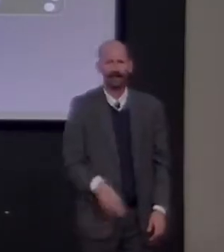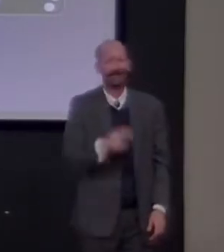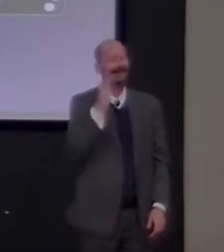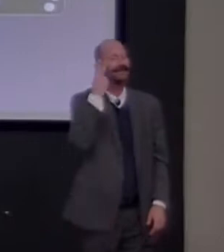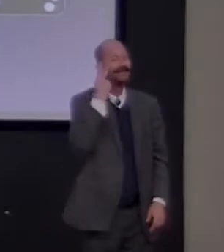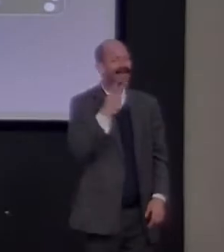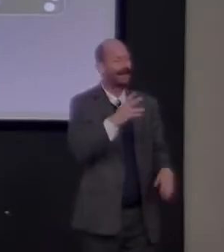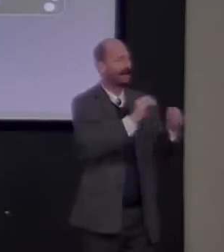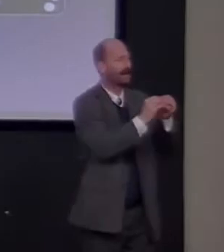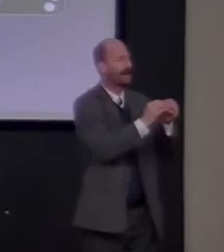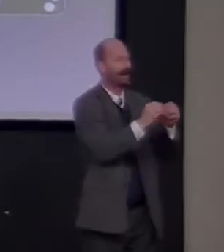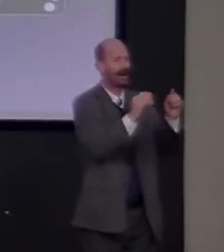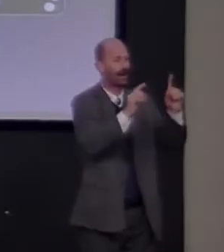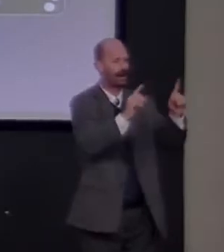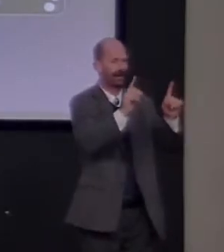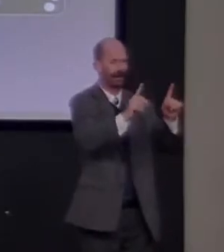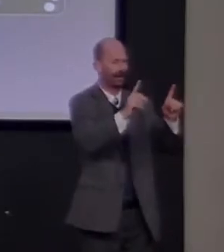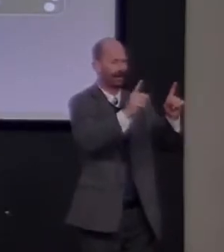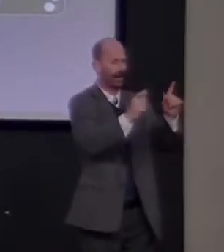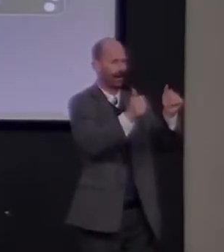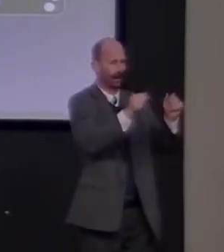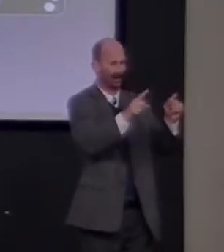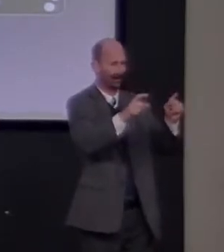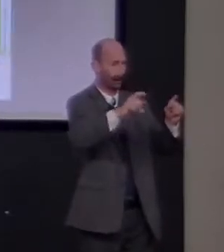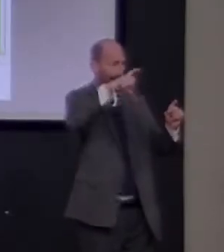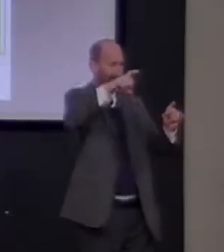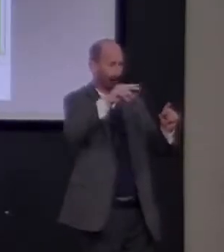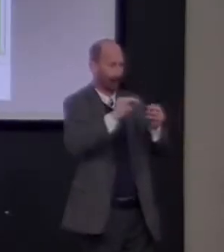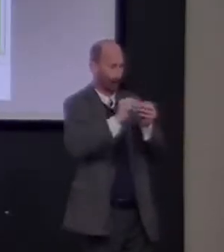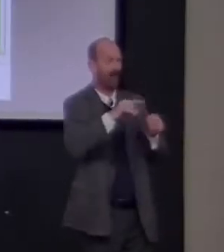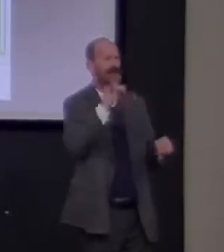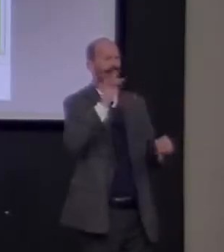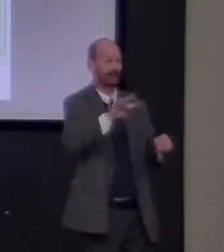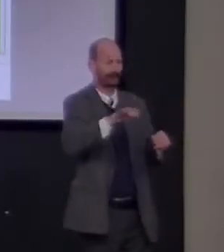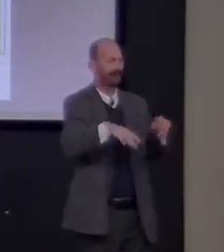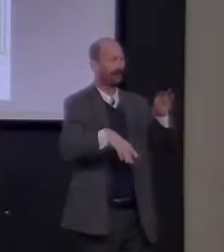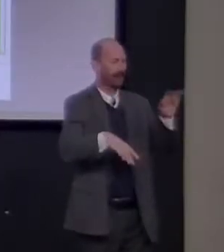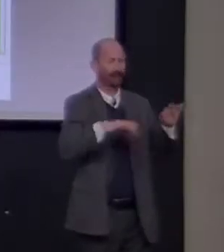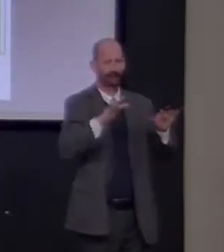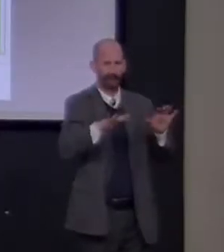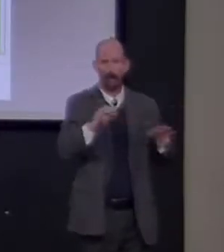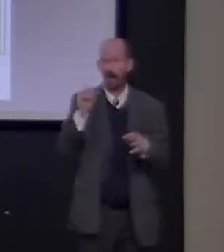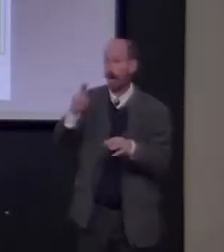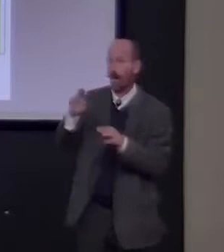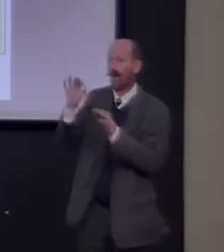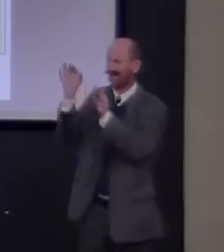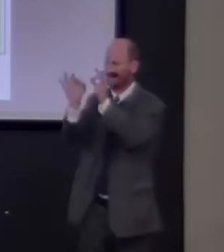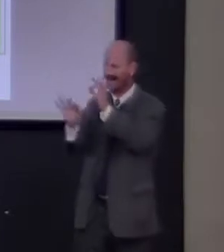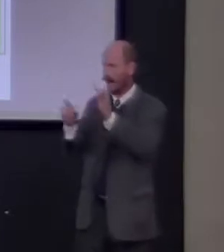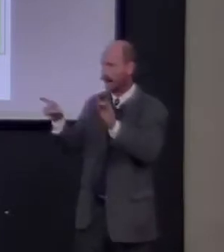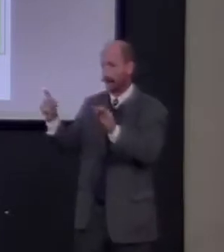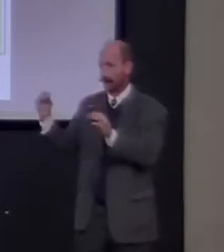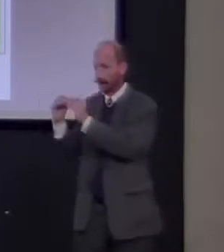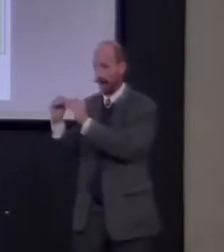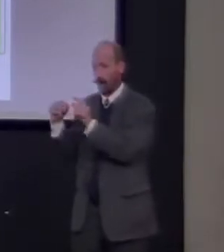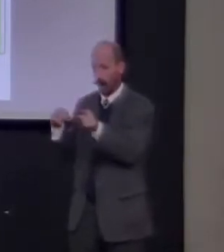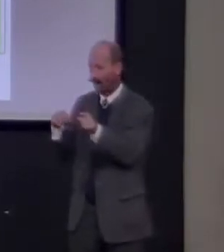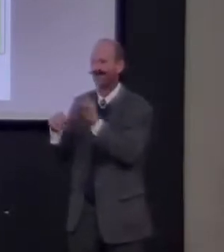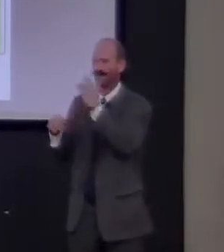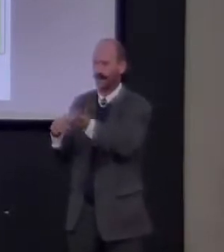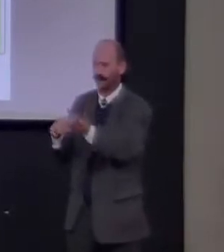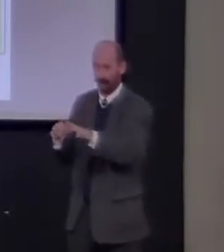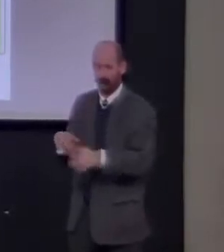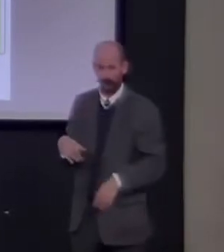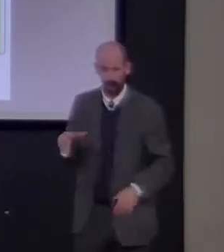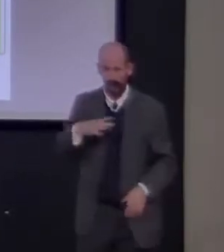dot arrays is numerically larger. And what we found was the following. What you see in this graph is,